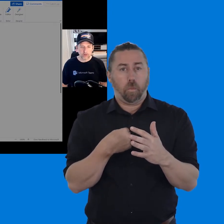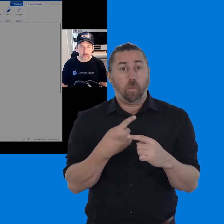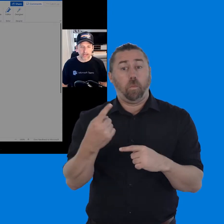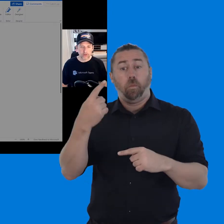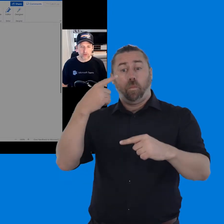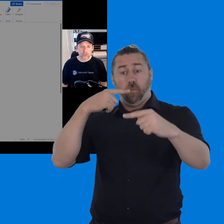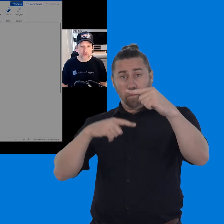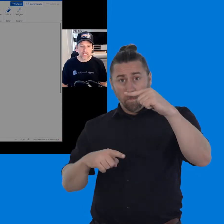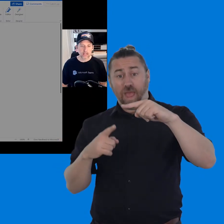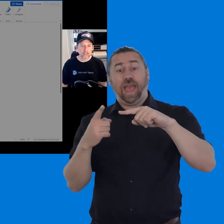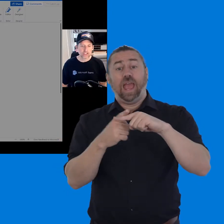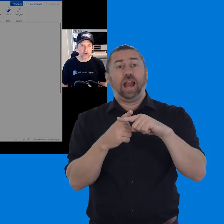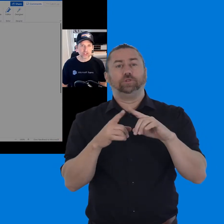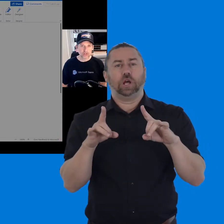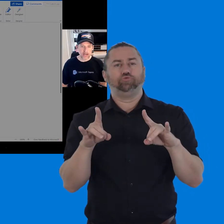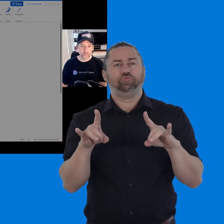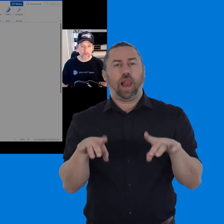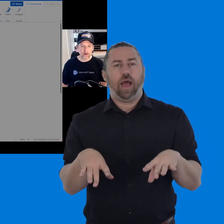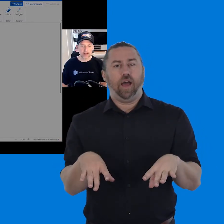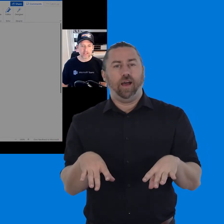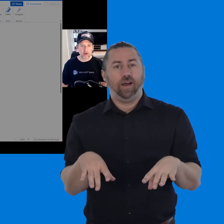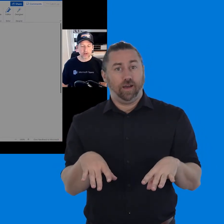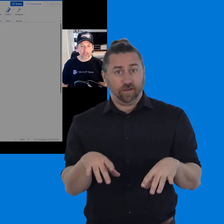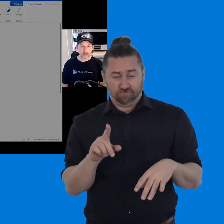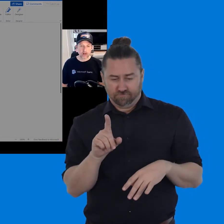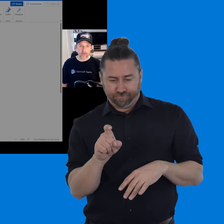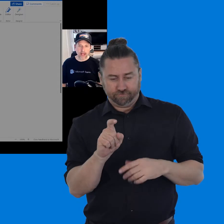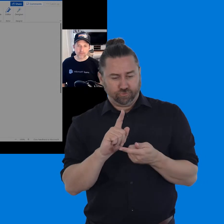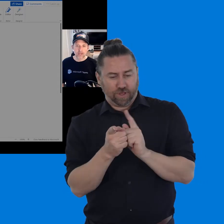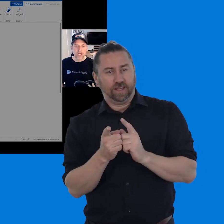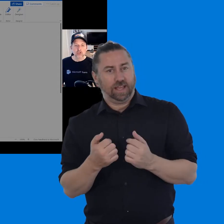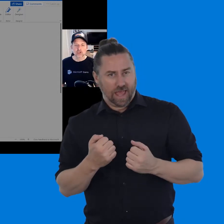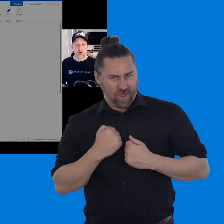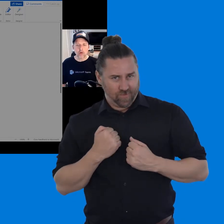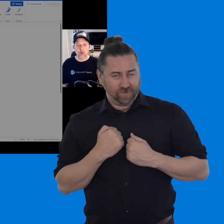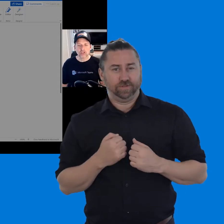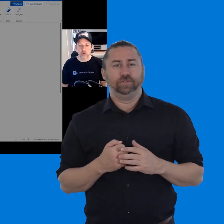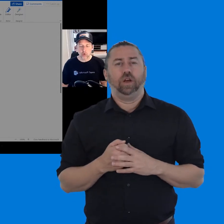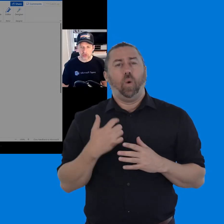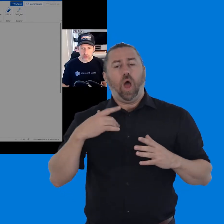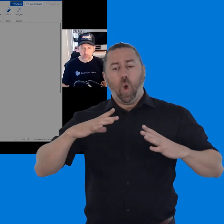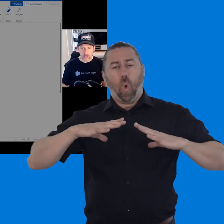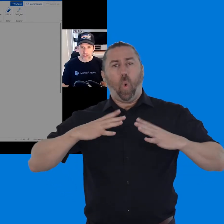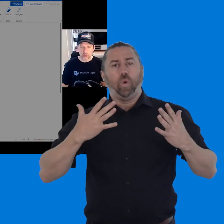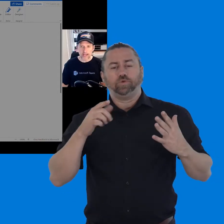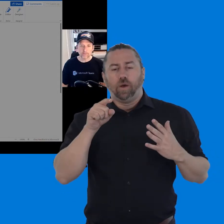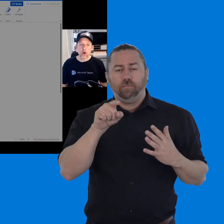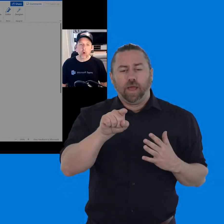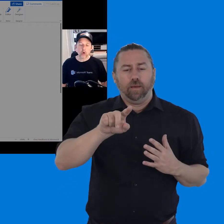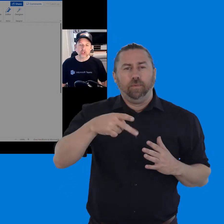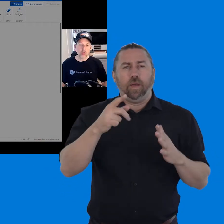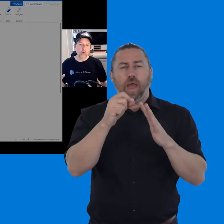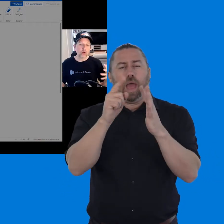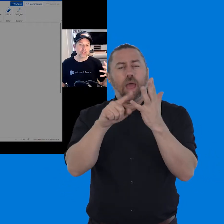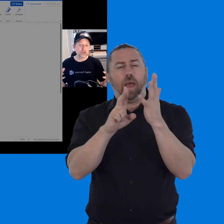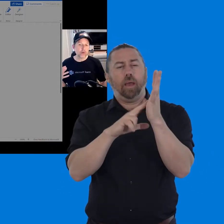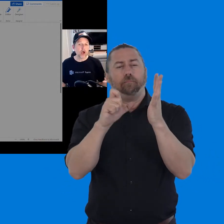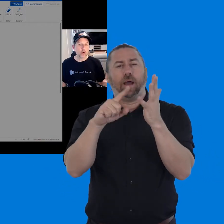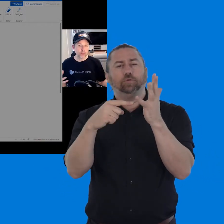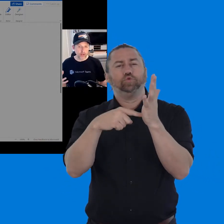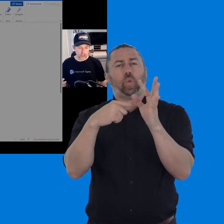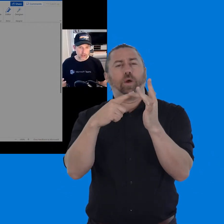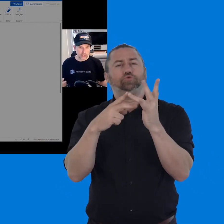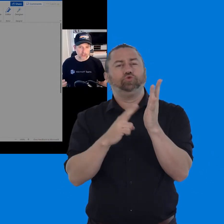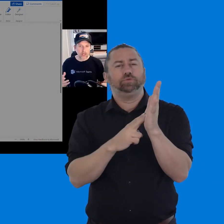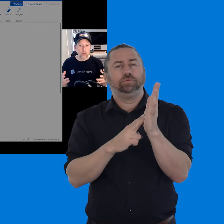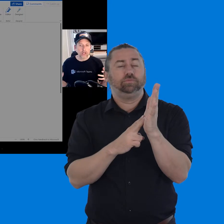to a preview language, which is English Australia. All right, so I'm going to click on that. Do I want to auto punctuate, or do I want to do my